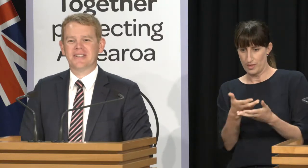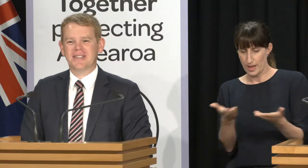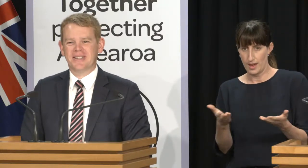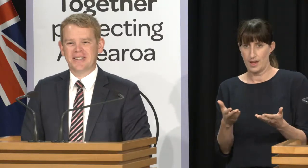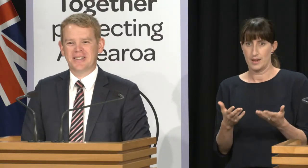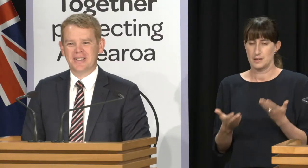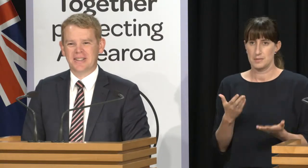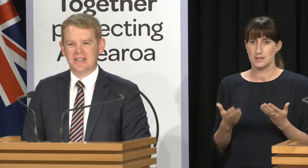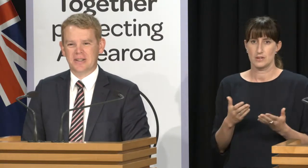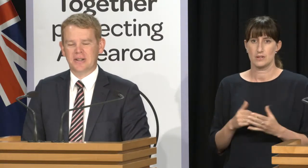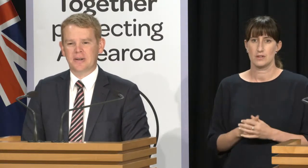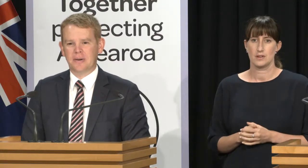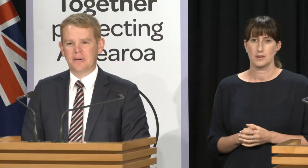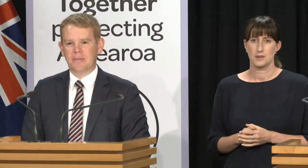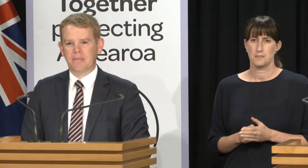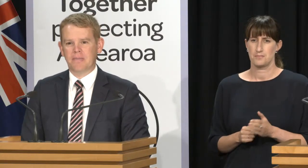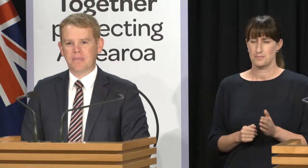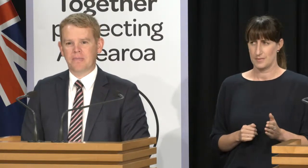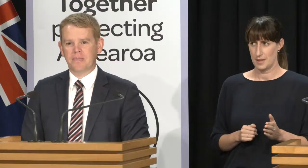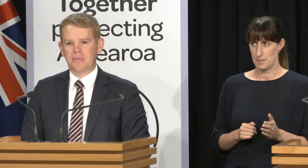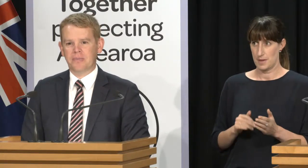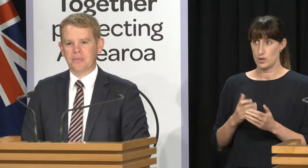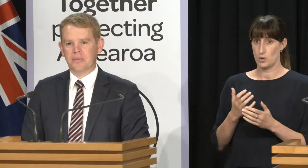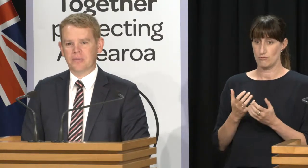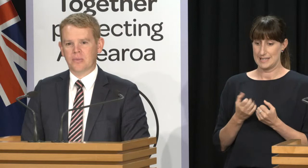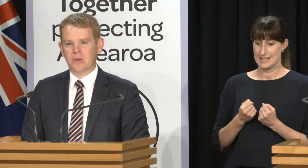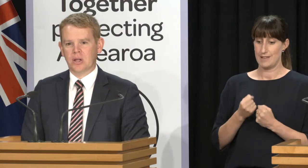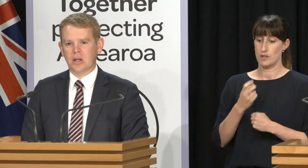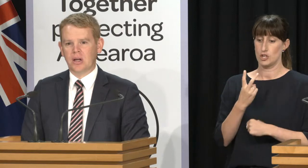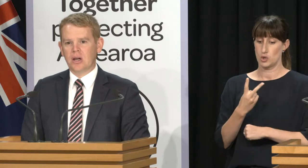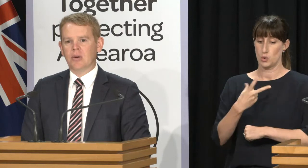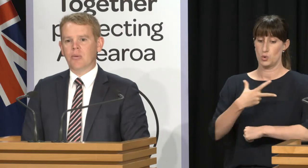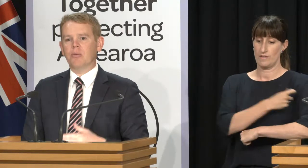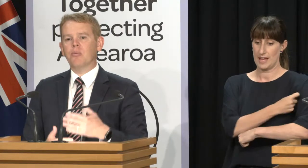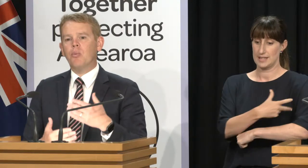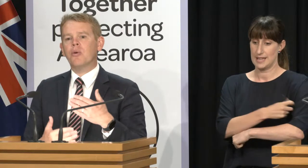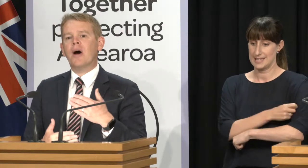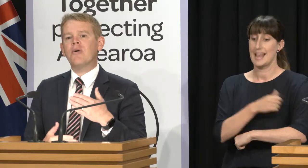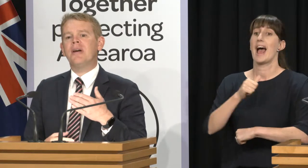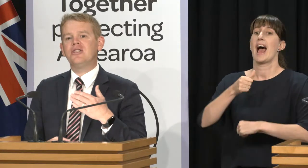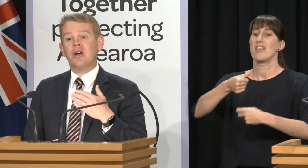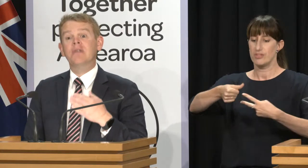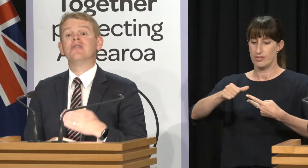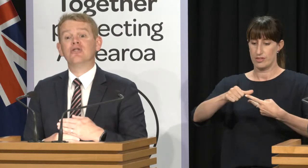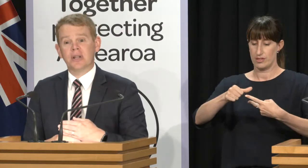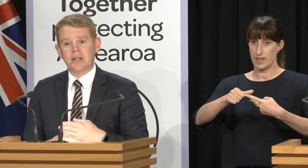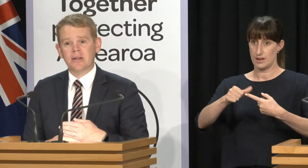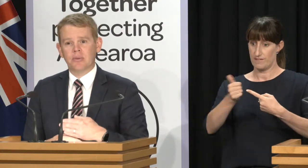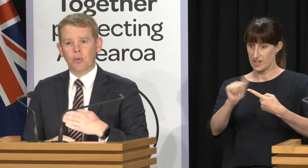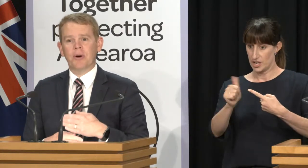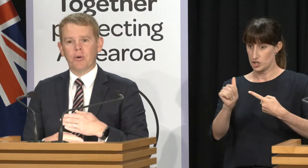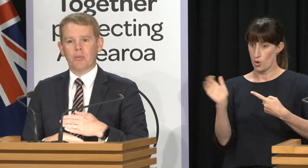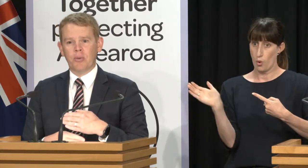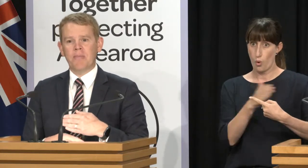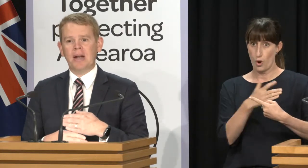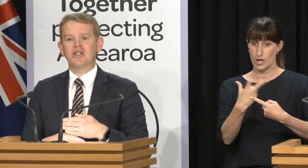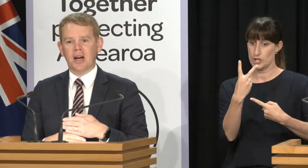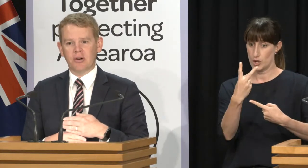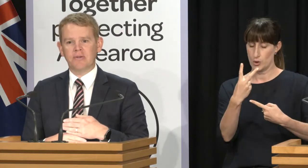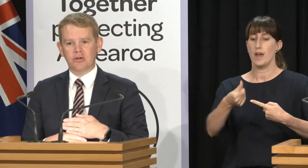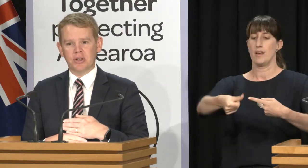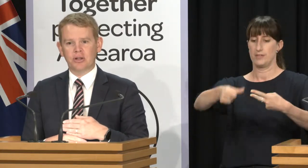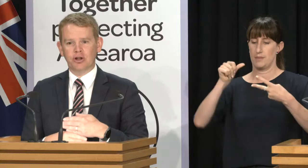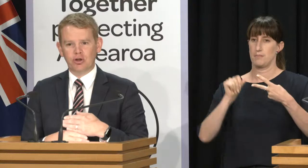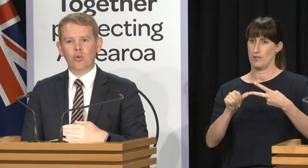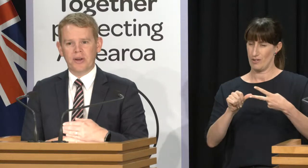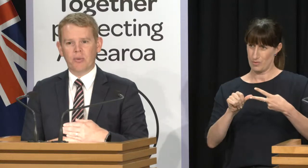But the thinking is you get 2 doses before you move on to the next group, or no? The way we manage our inventory, we'll be managing